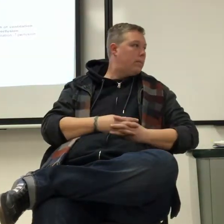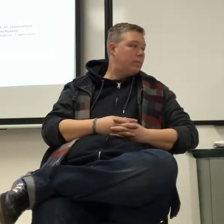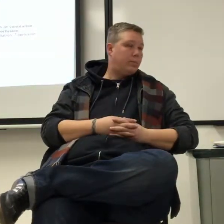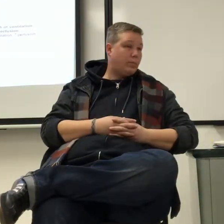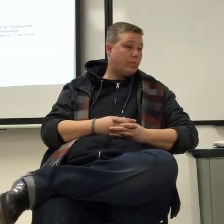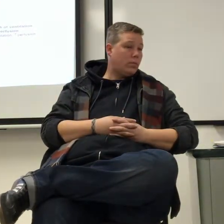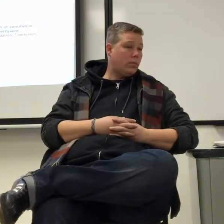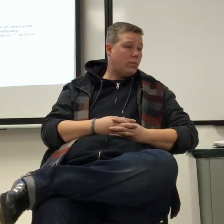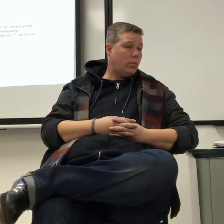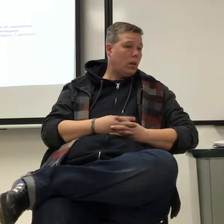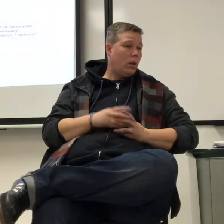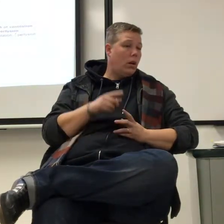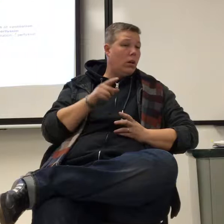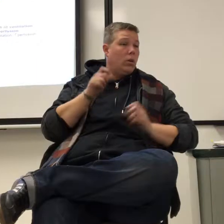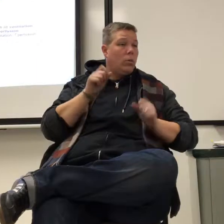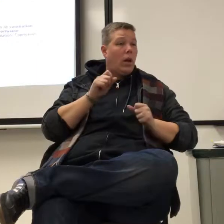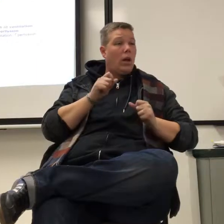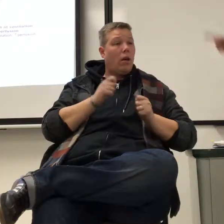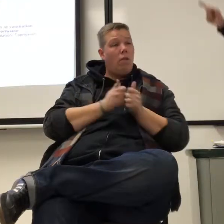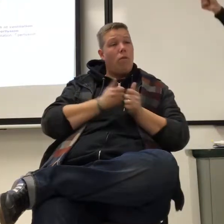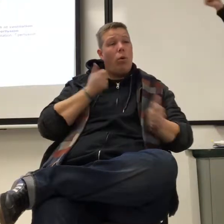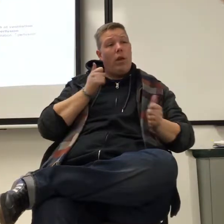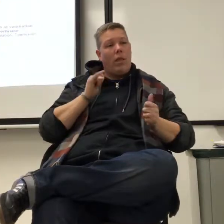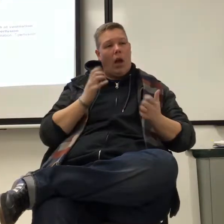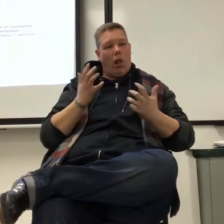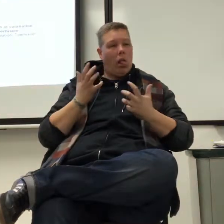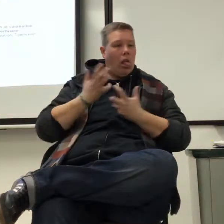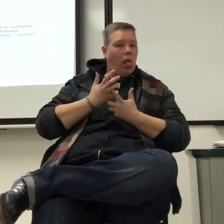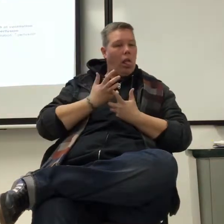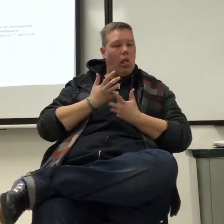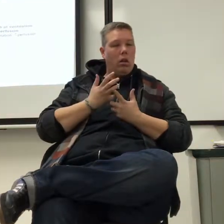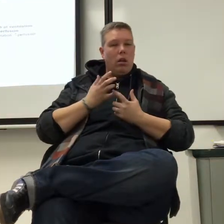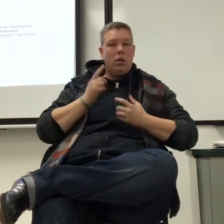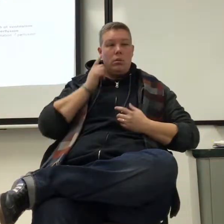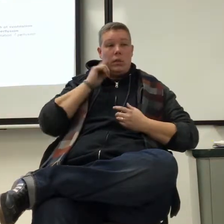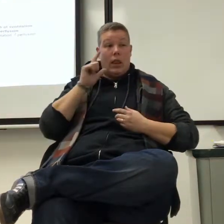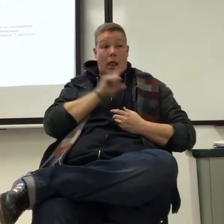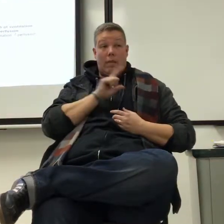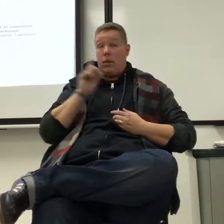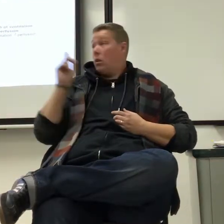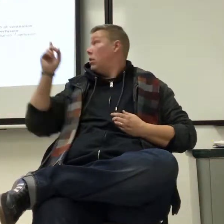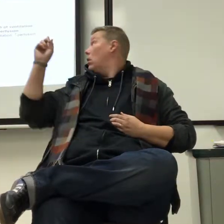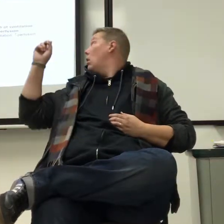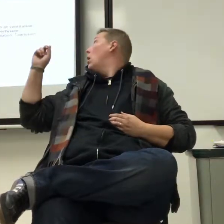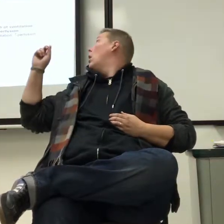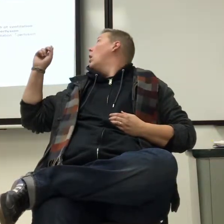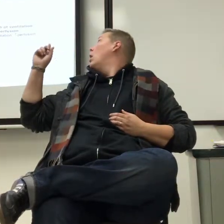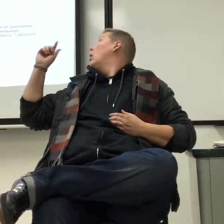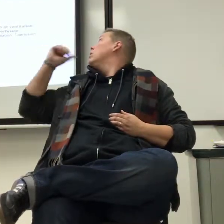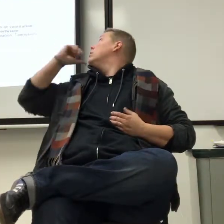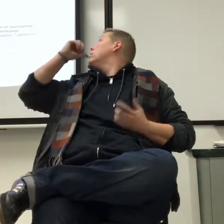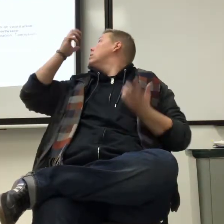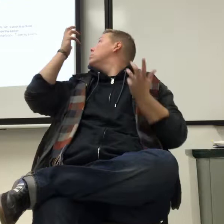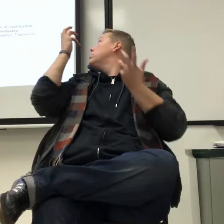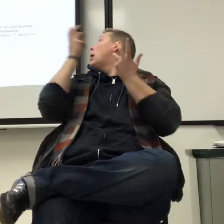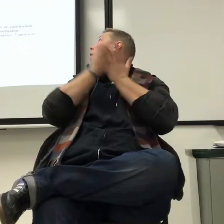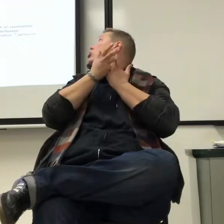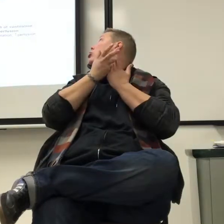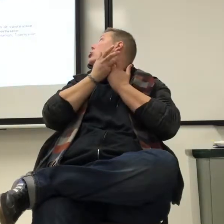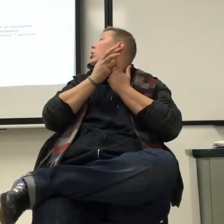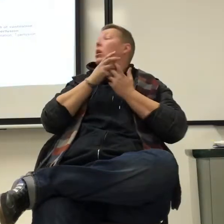You can avoid mismatches. Okay, look at the left. That's a mismatch. That's trying to show you